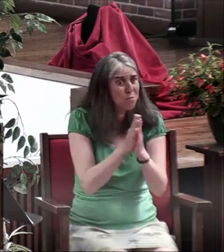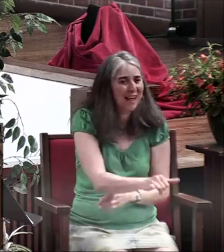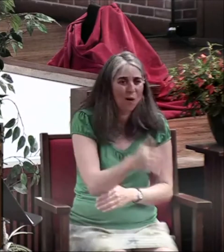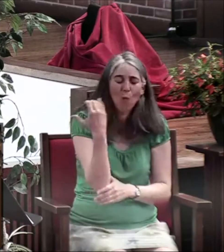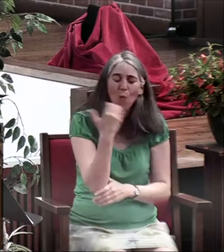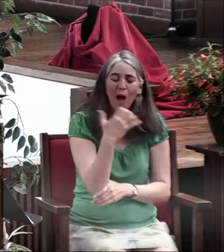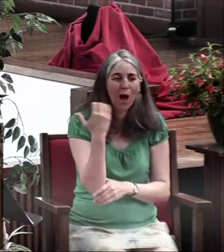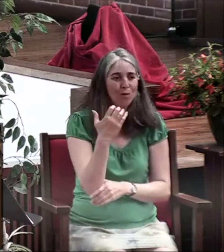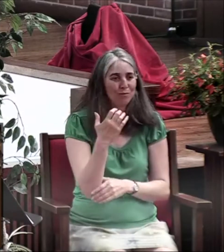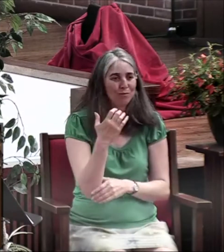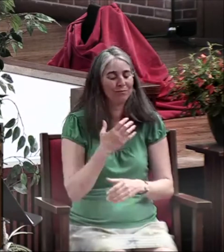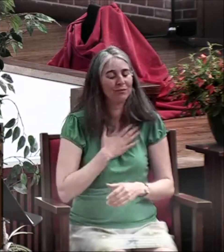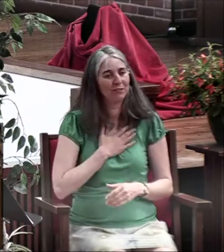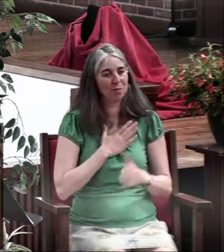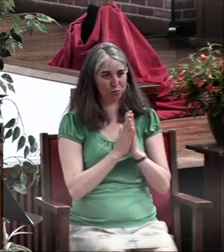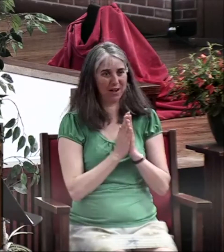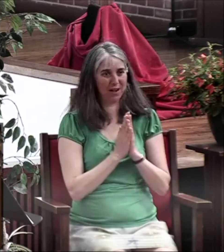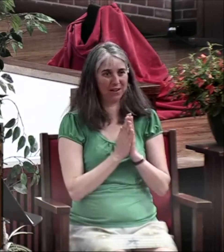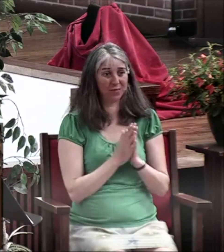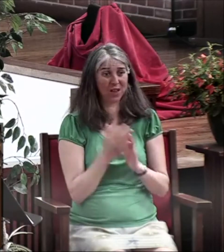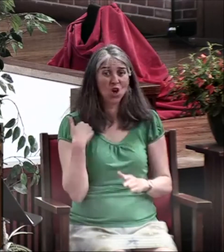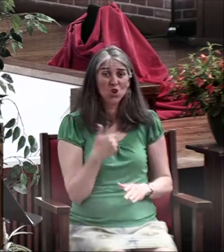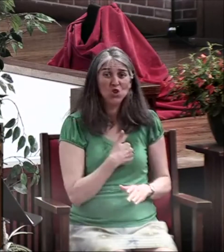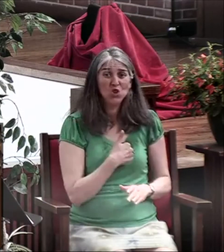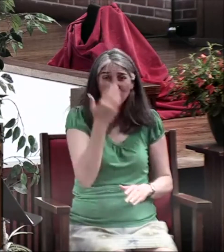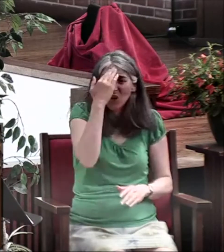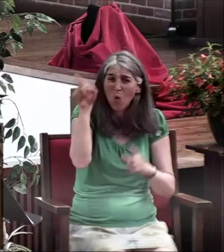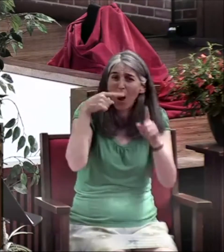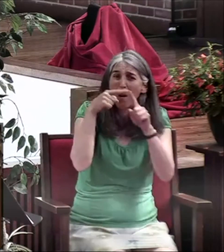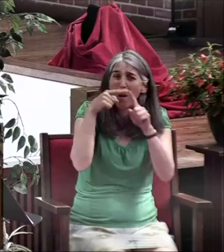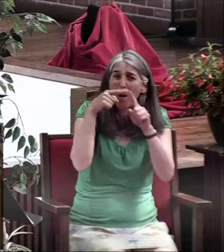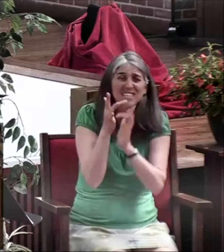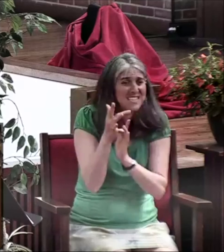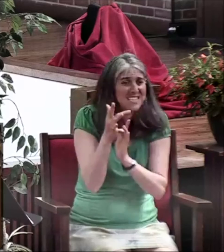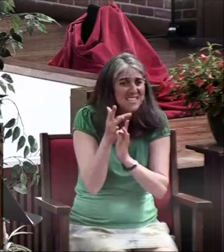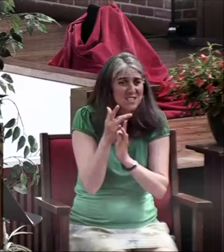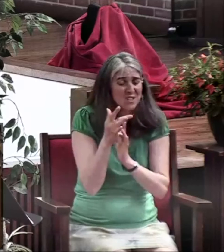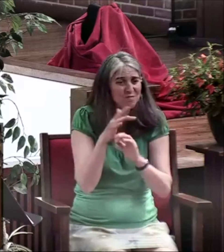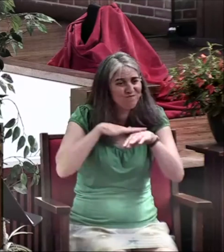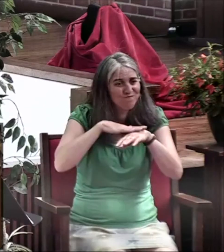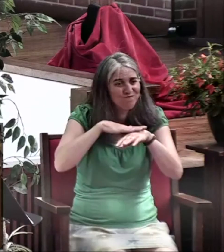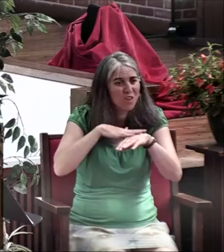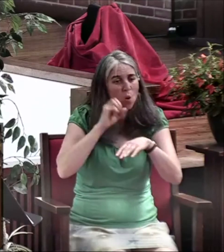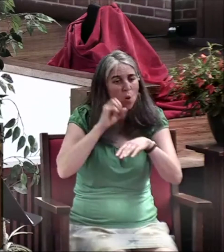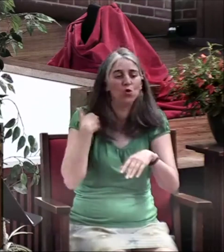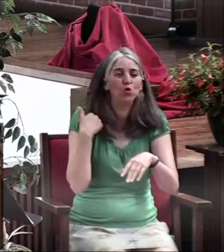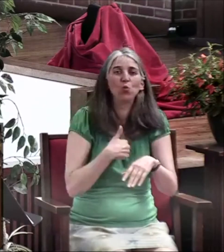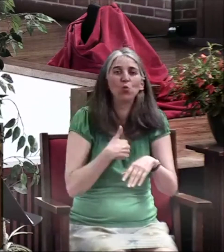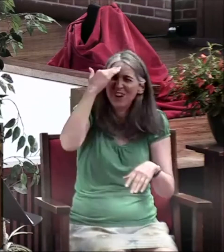Wow. Do we just know about Jesus? Or do we know